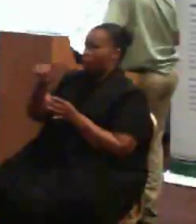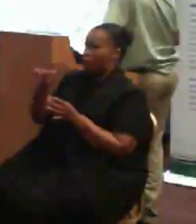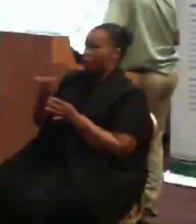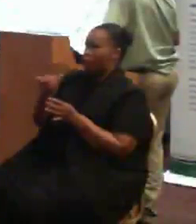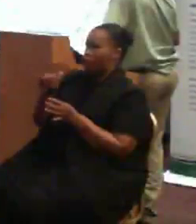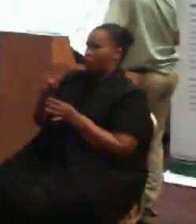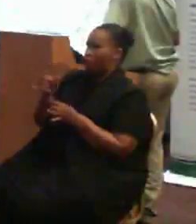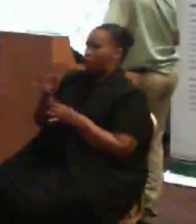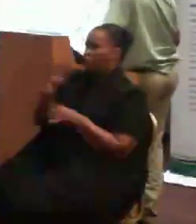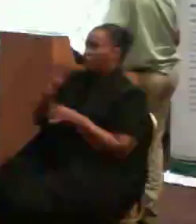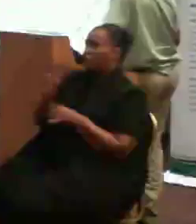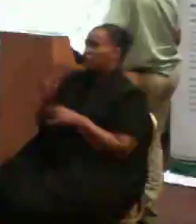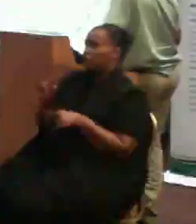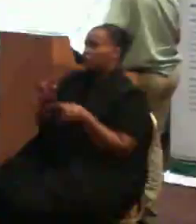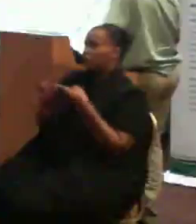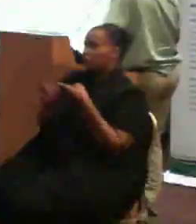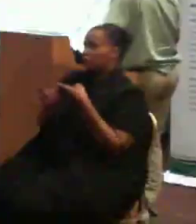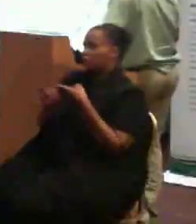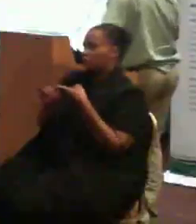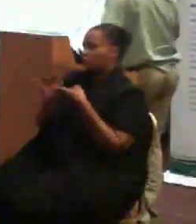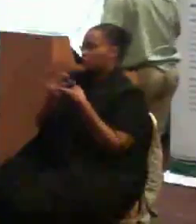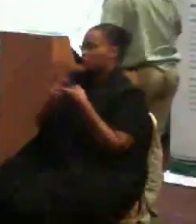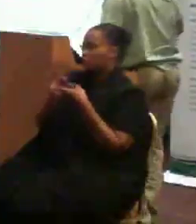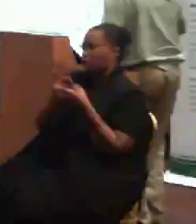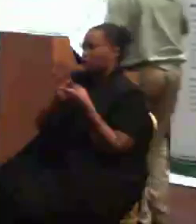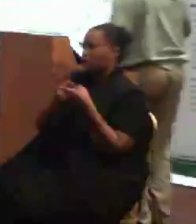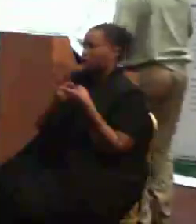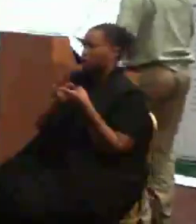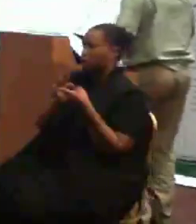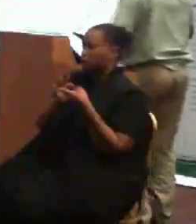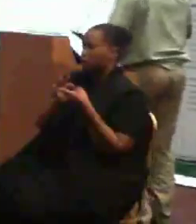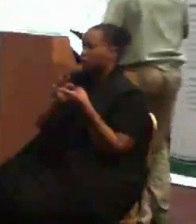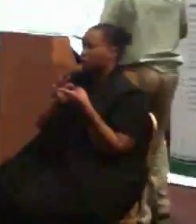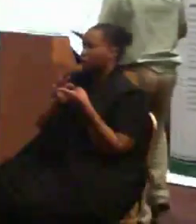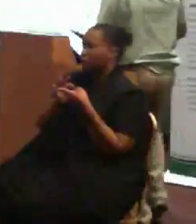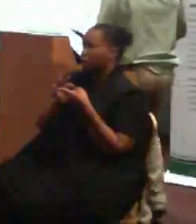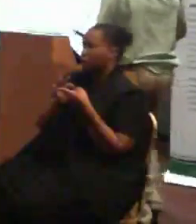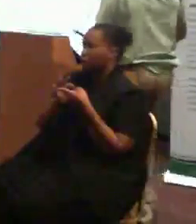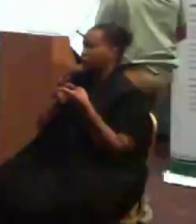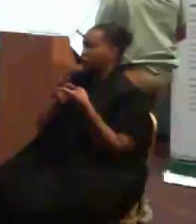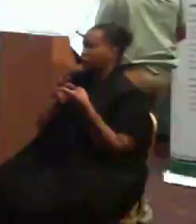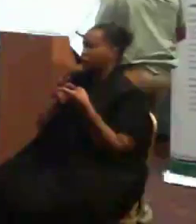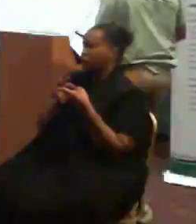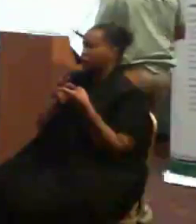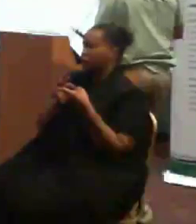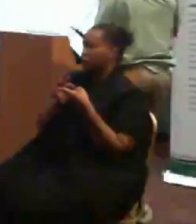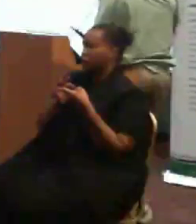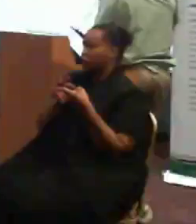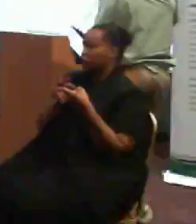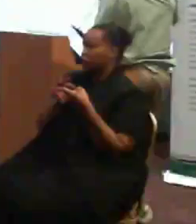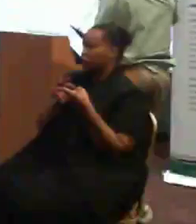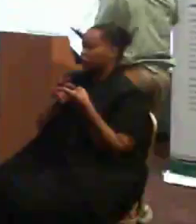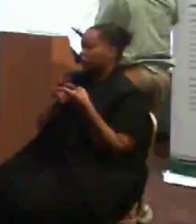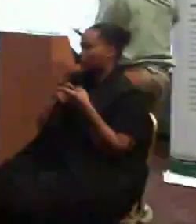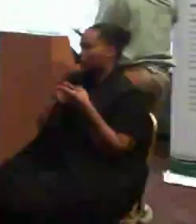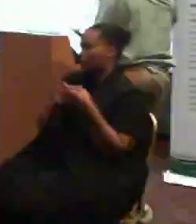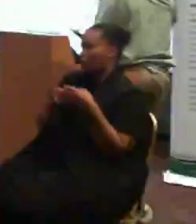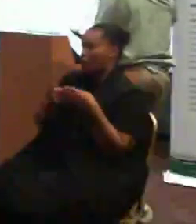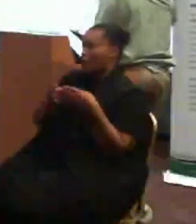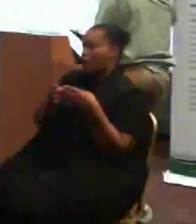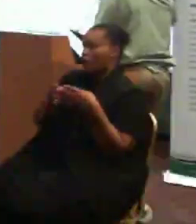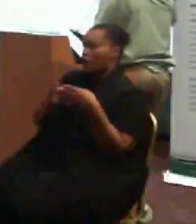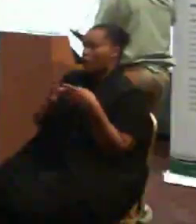to understand firstly, what is the likely response and the sensitivity of your